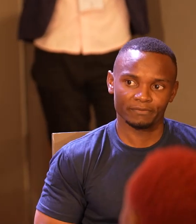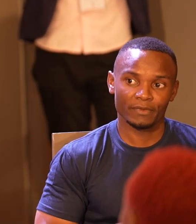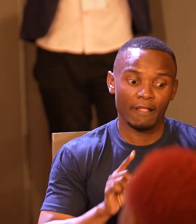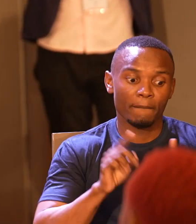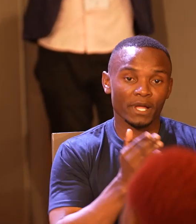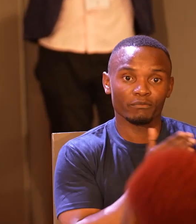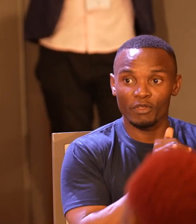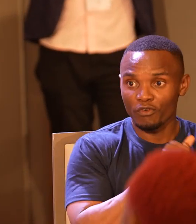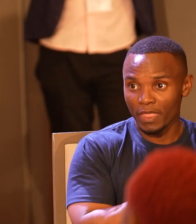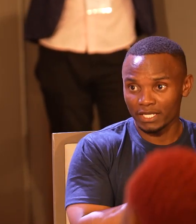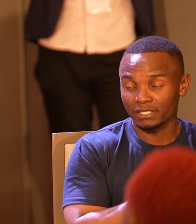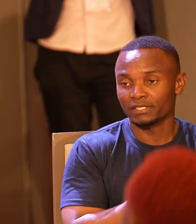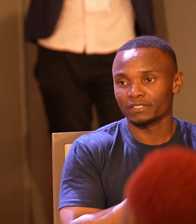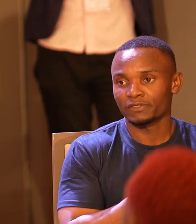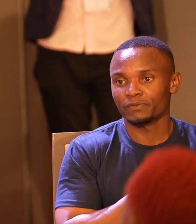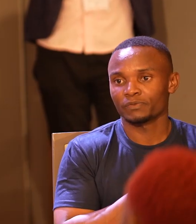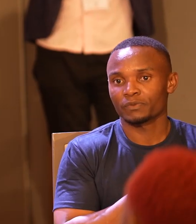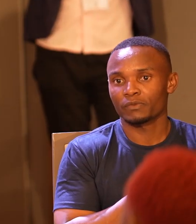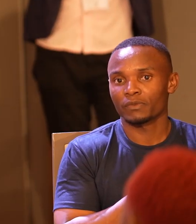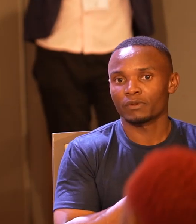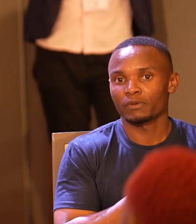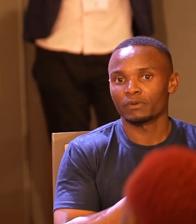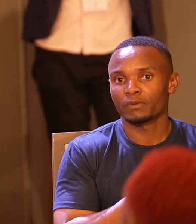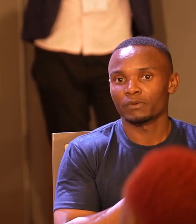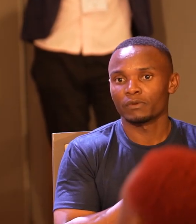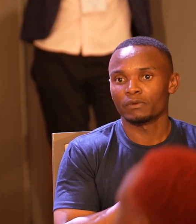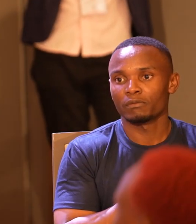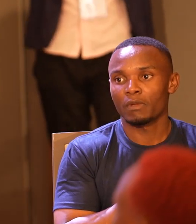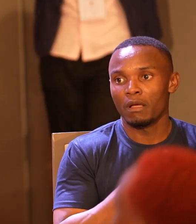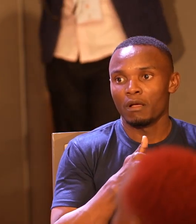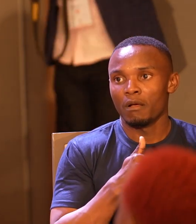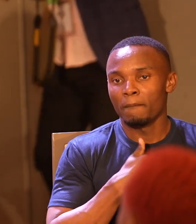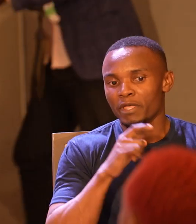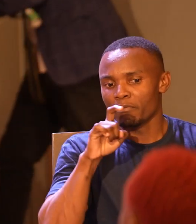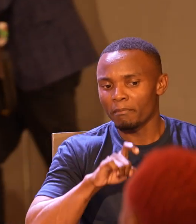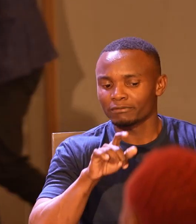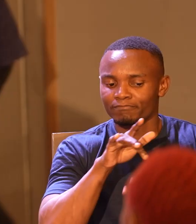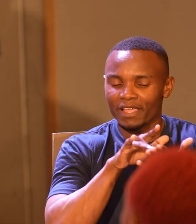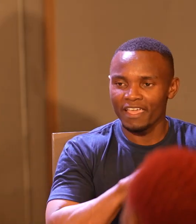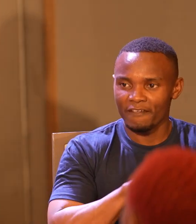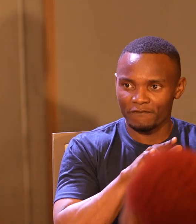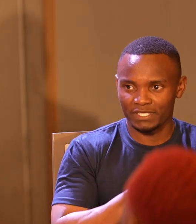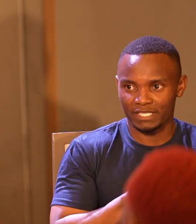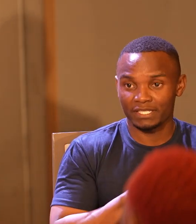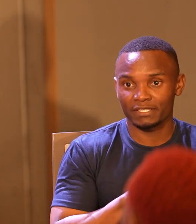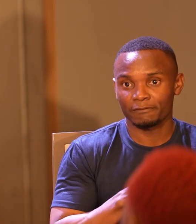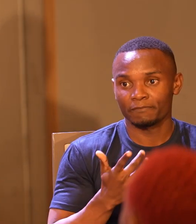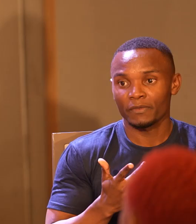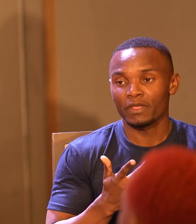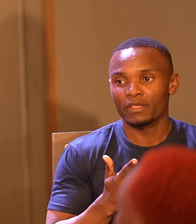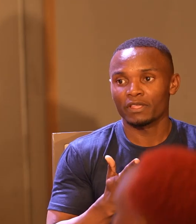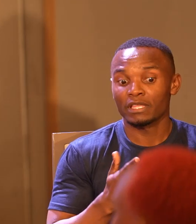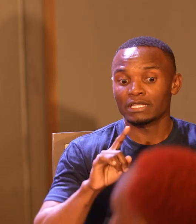go to that, I should now highlight or emphasize that given